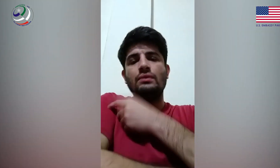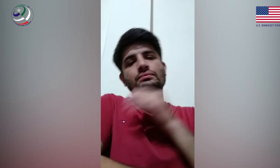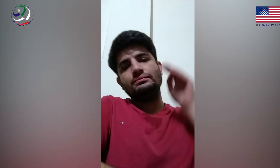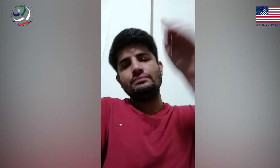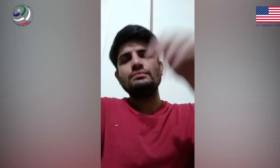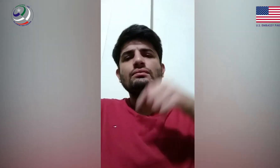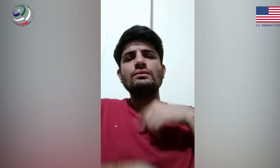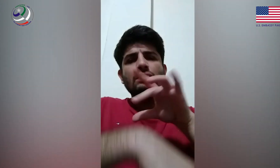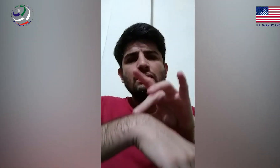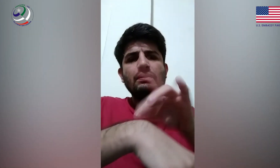sick and I had a sore throat.